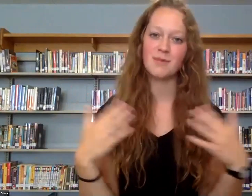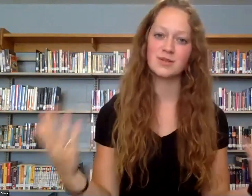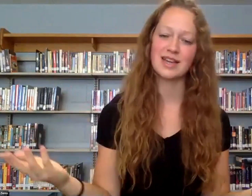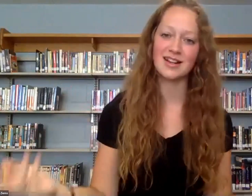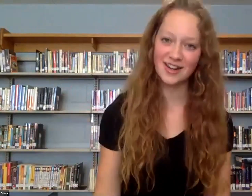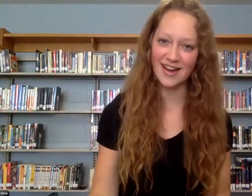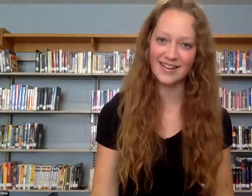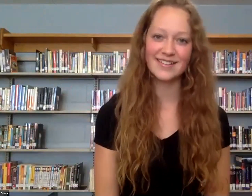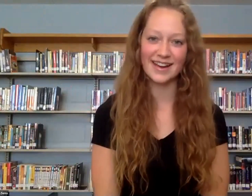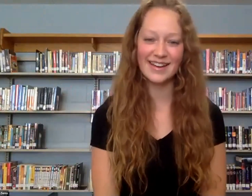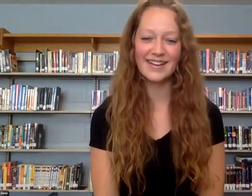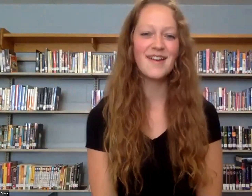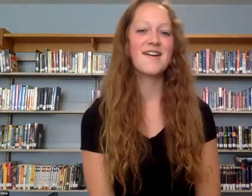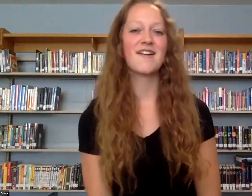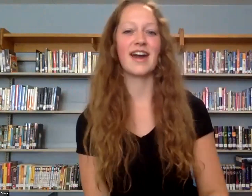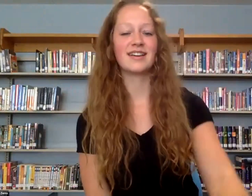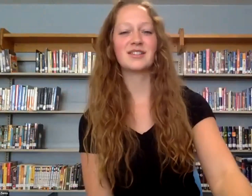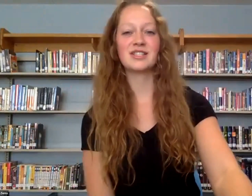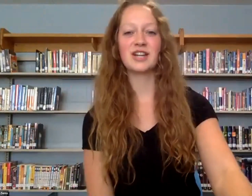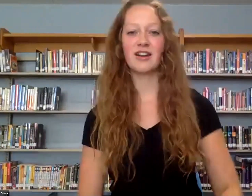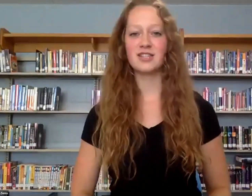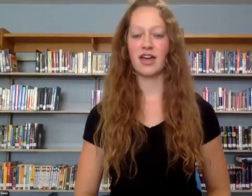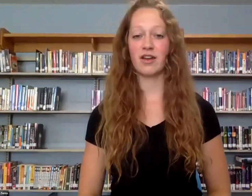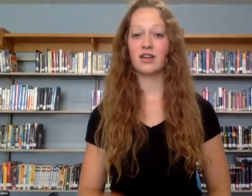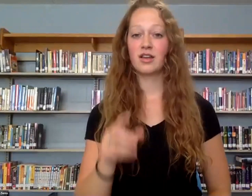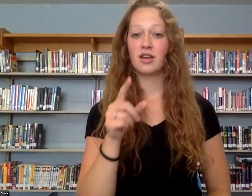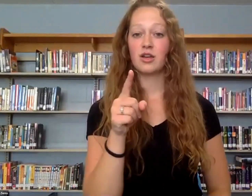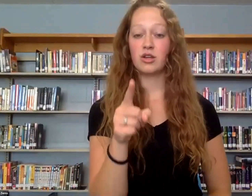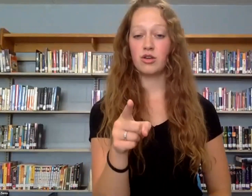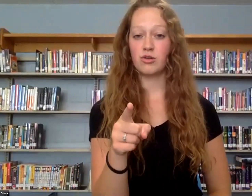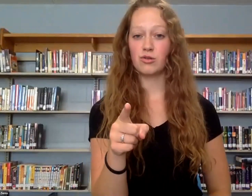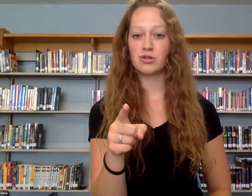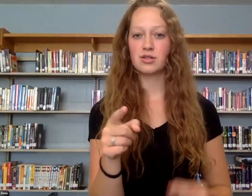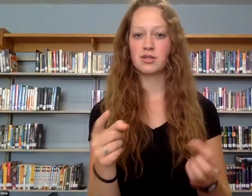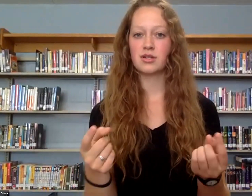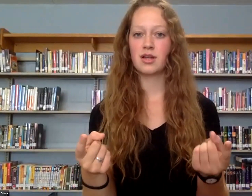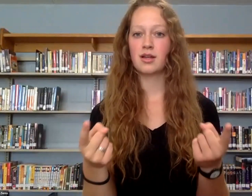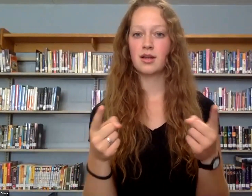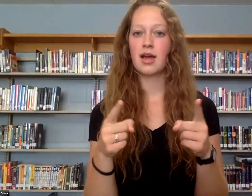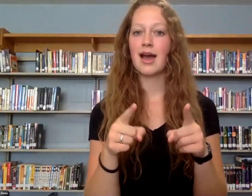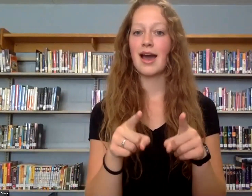when skies are gray, right? Okay, so let's try that all together. You Woo!